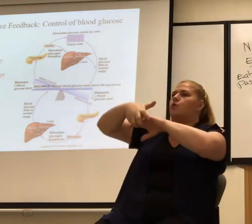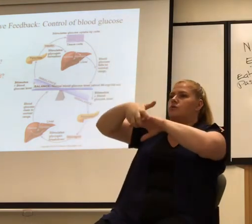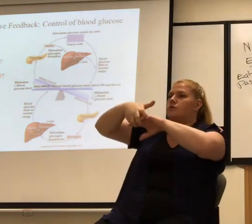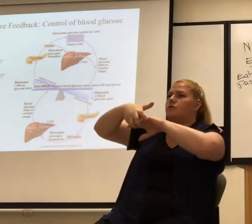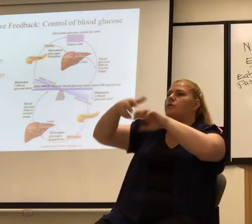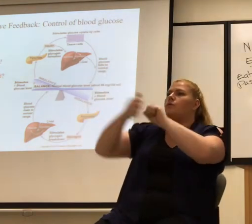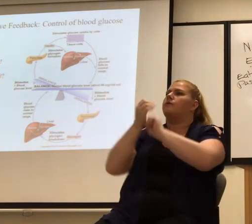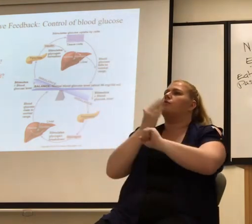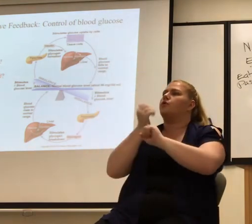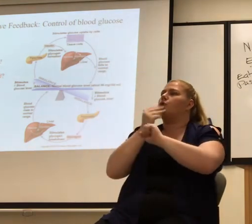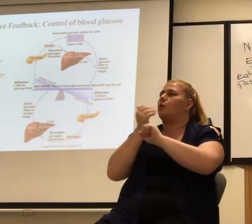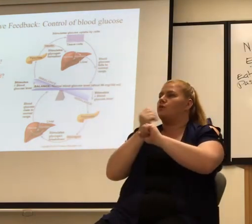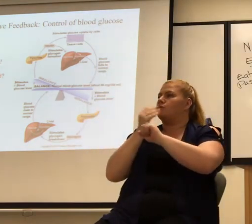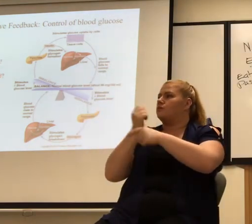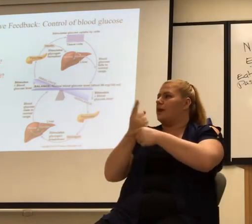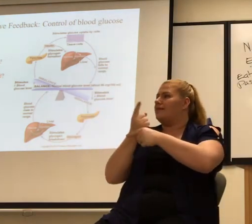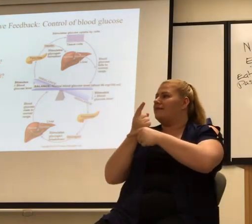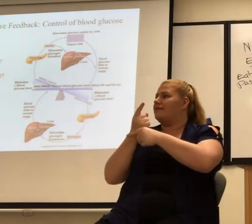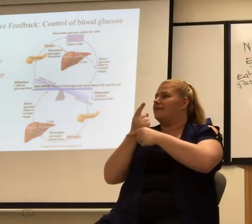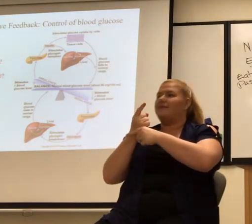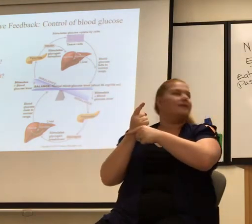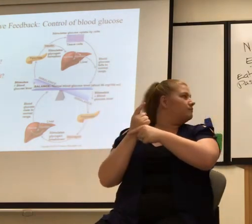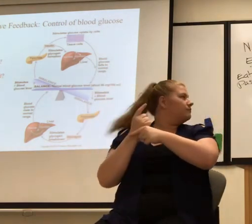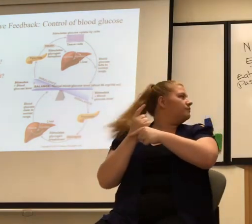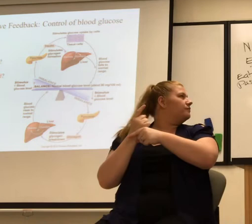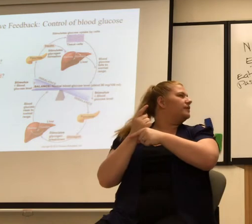blue balls, by diffusion, they'll kind of like